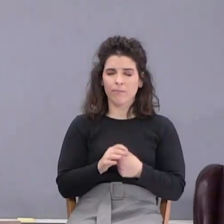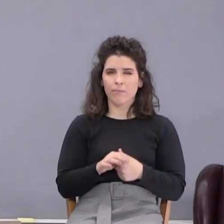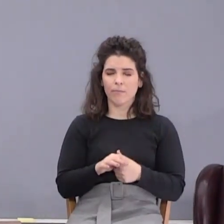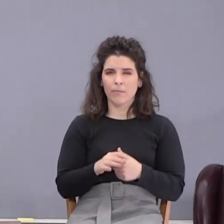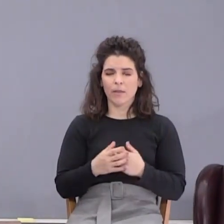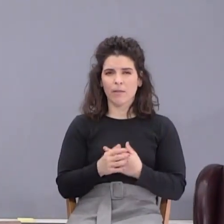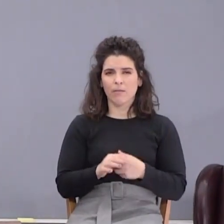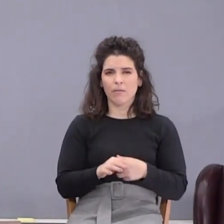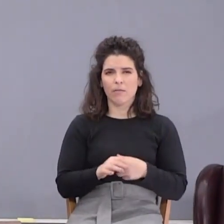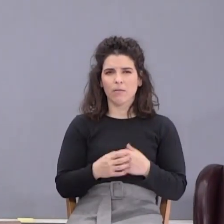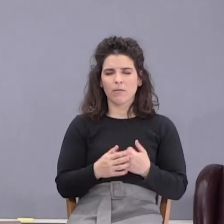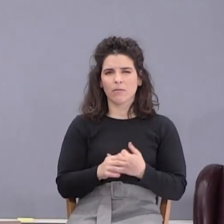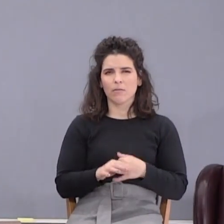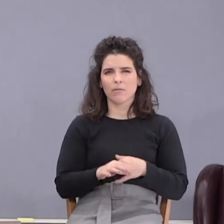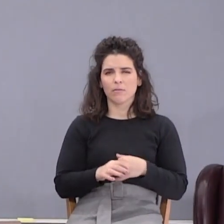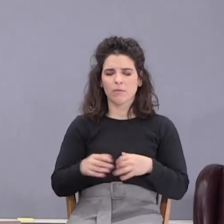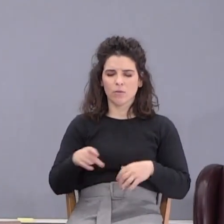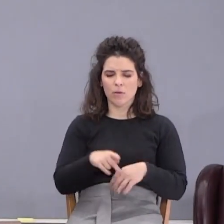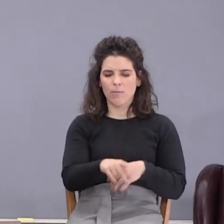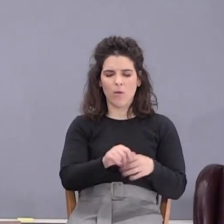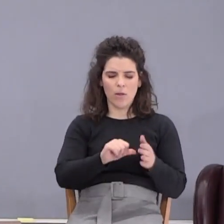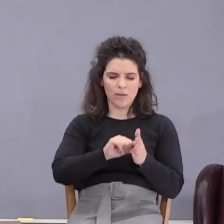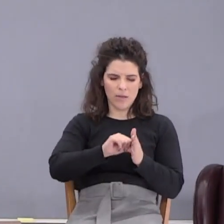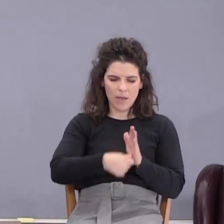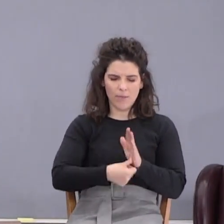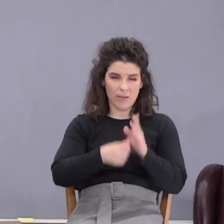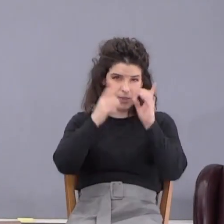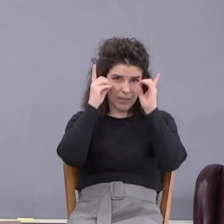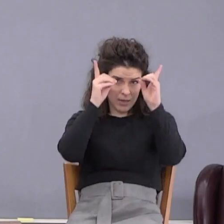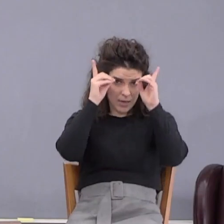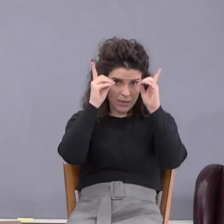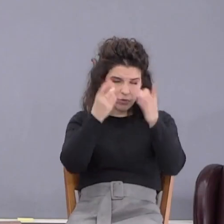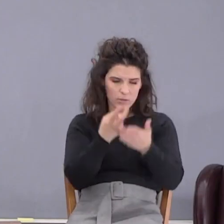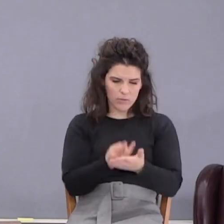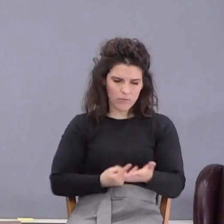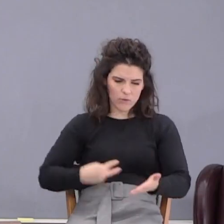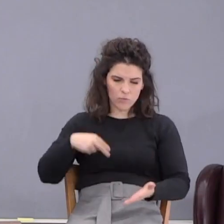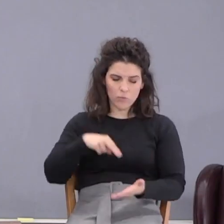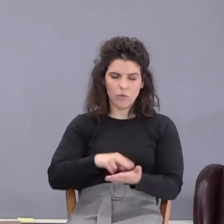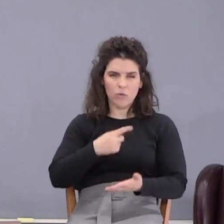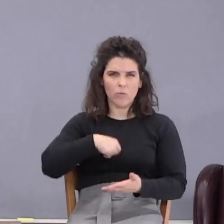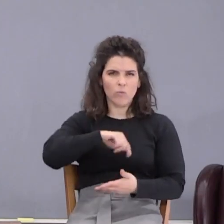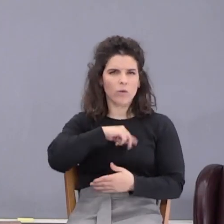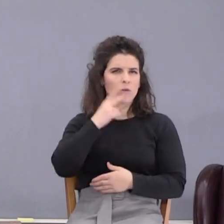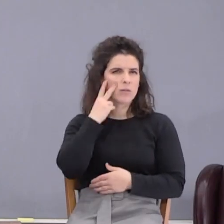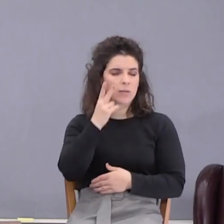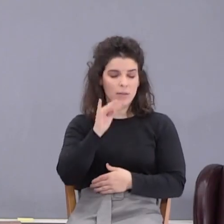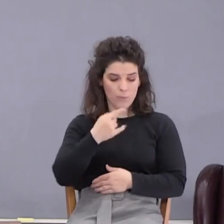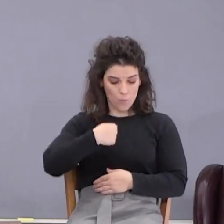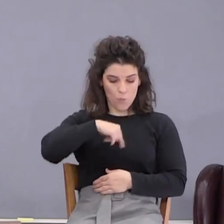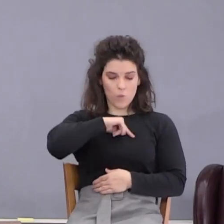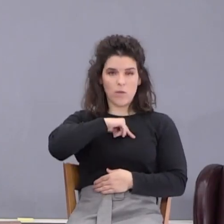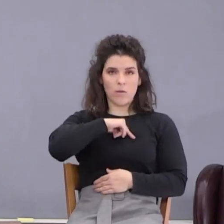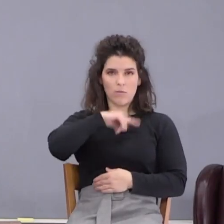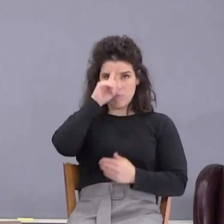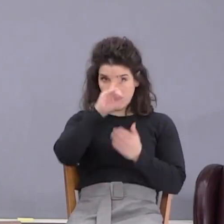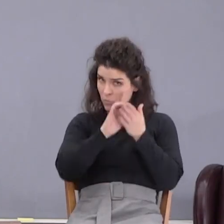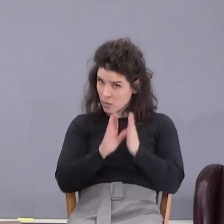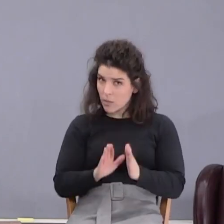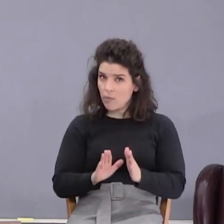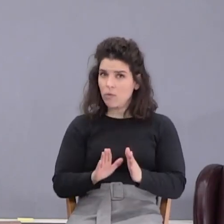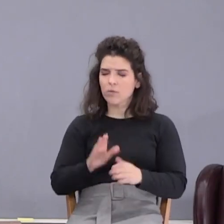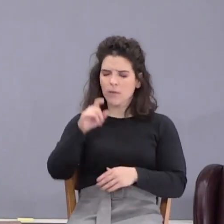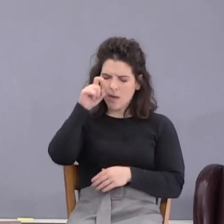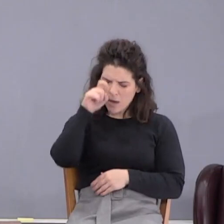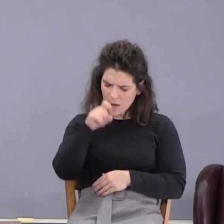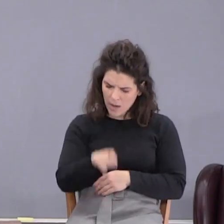as Paul is pressing the doctrine of resurrection, we're finding out that we as believers have to